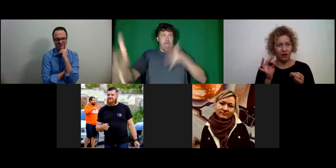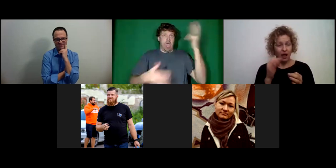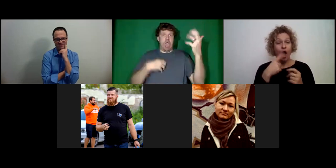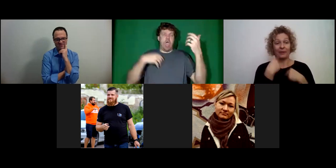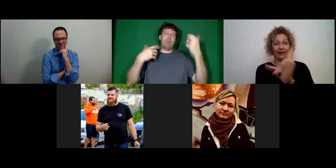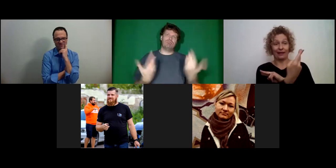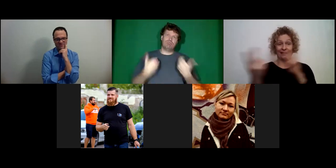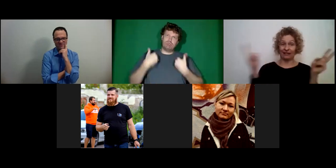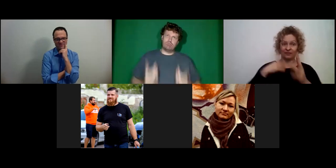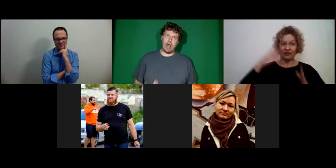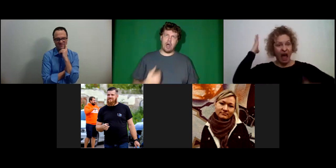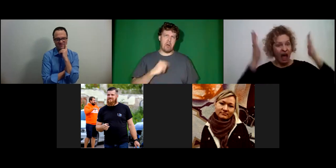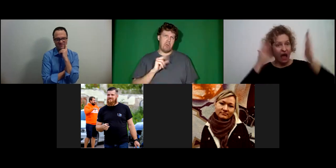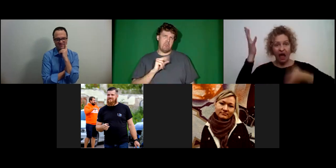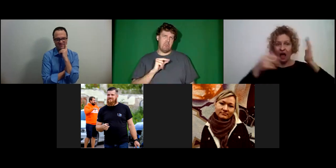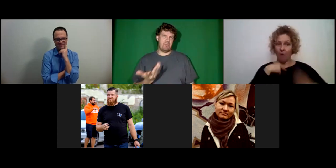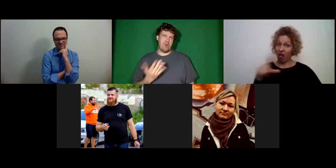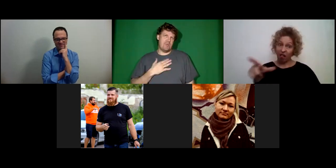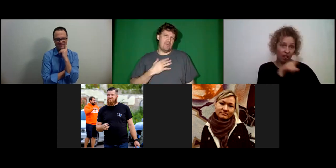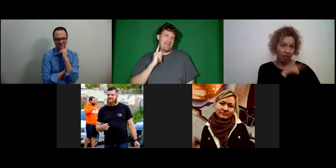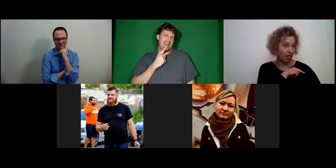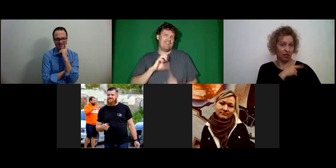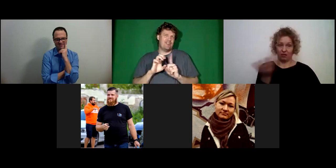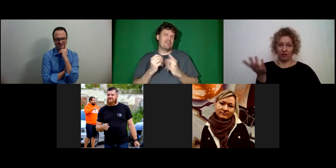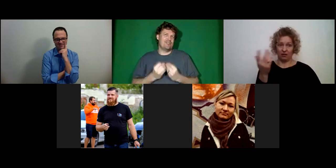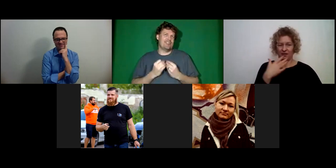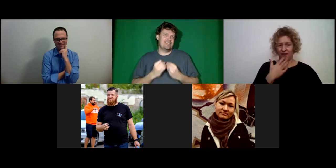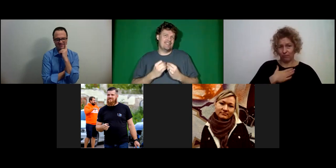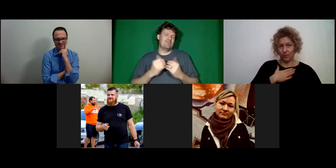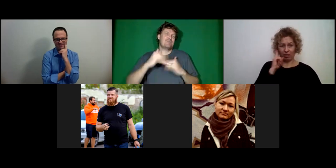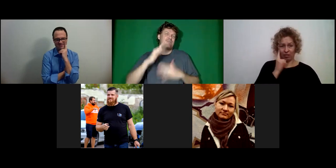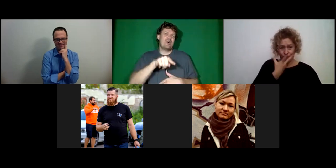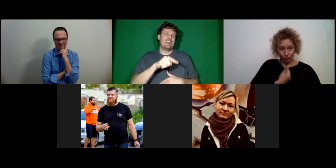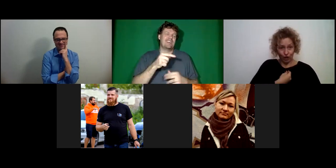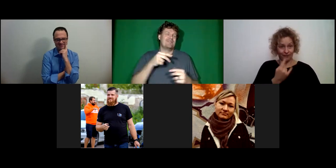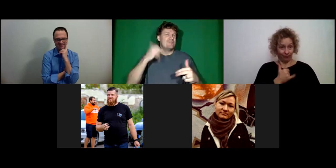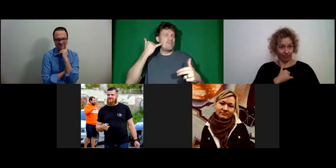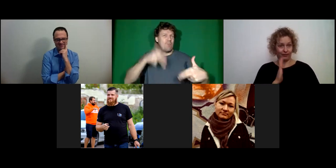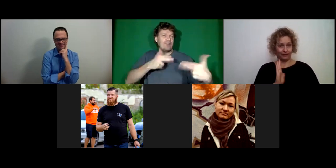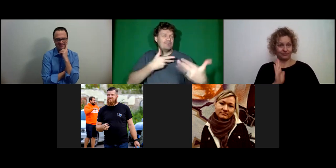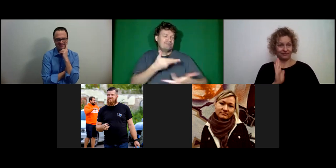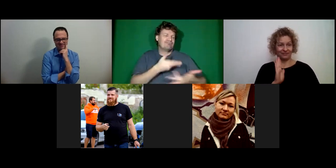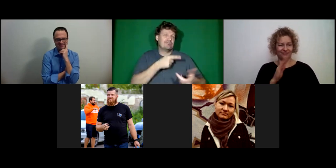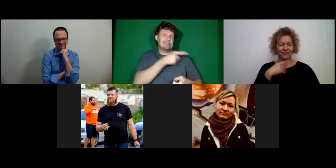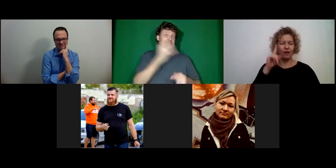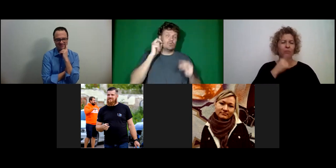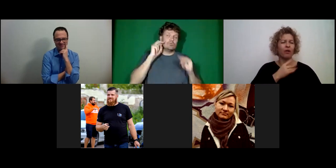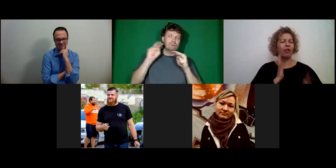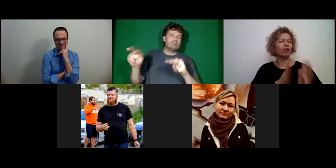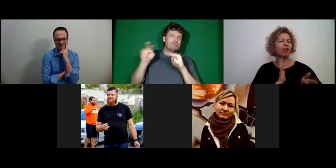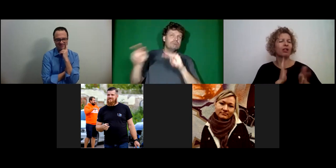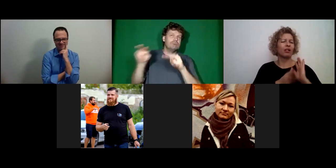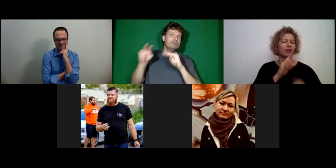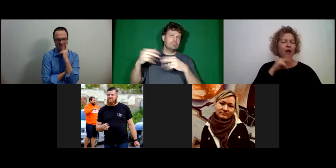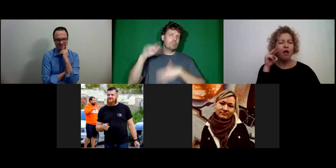tiring? They're like, if I was in your shoes, I wouldn't be able to sign for so long. But then I had to explain to them, no, we're used to